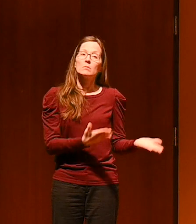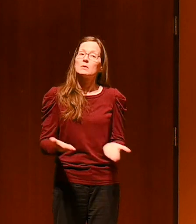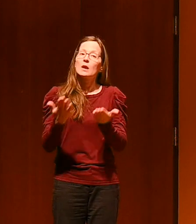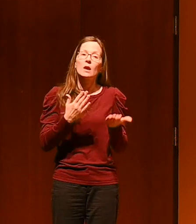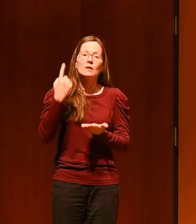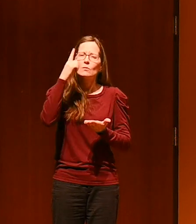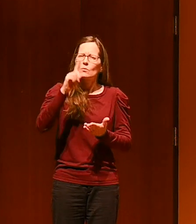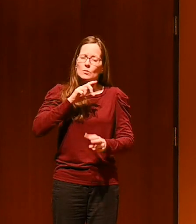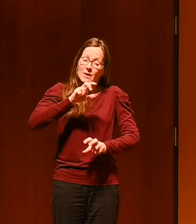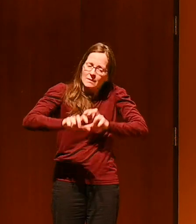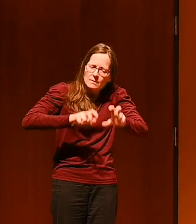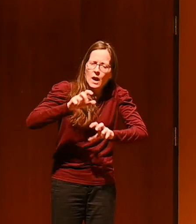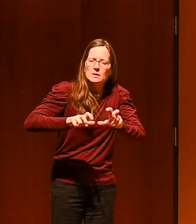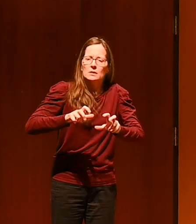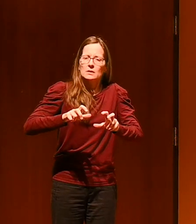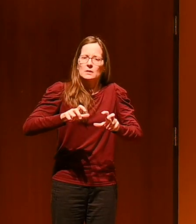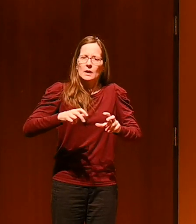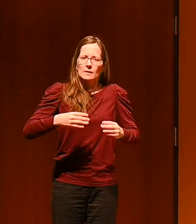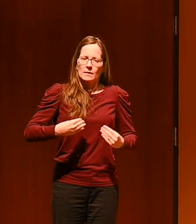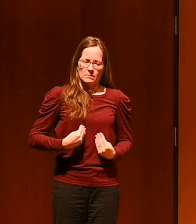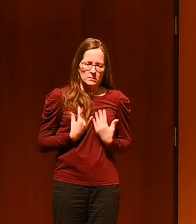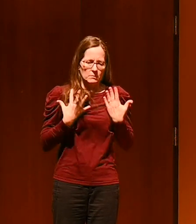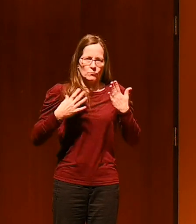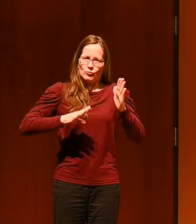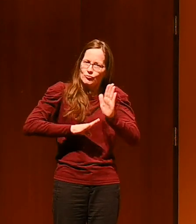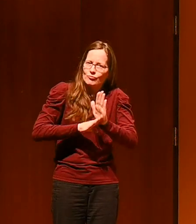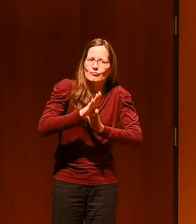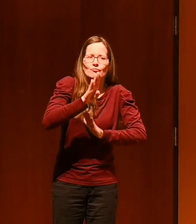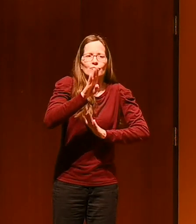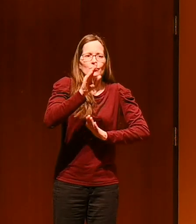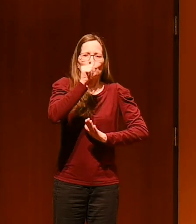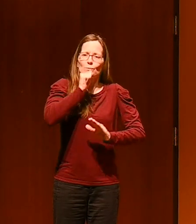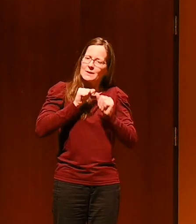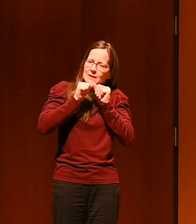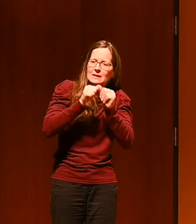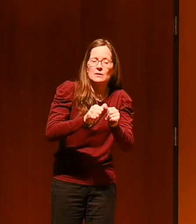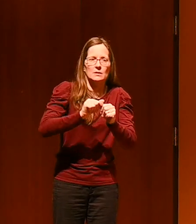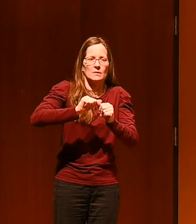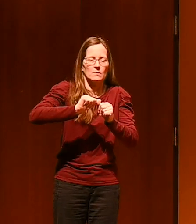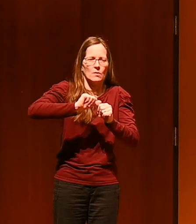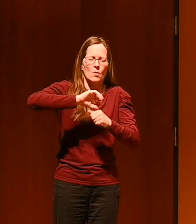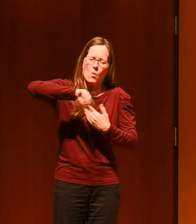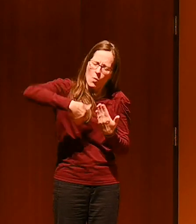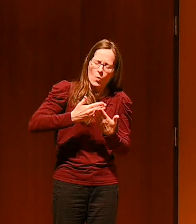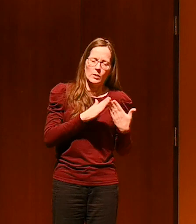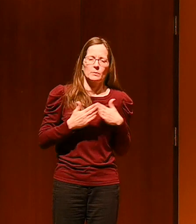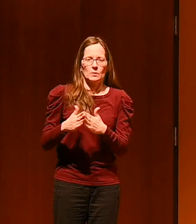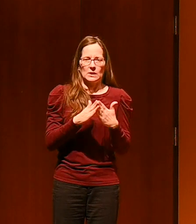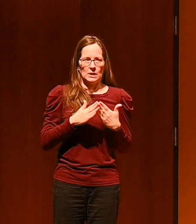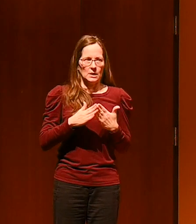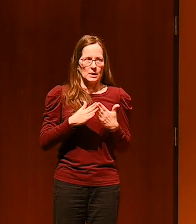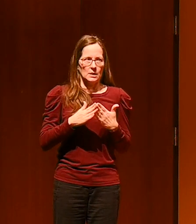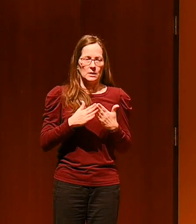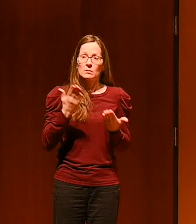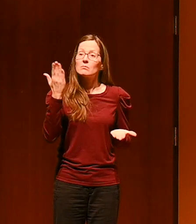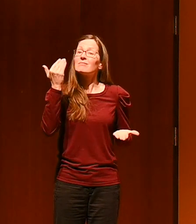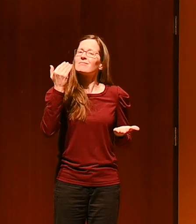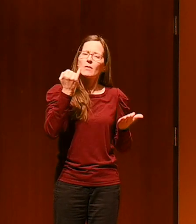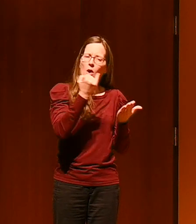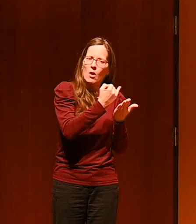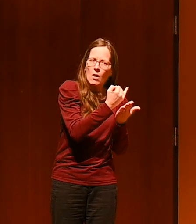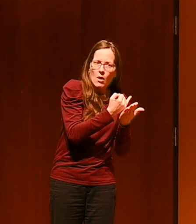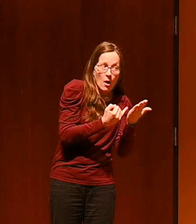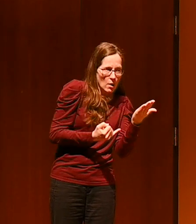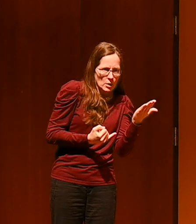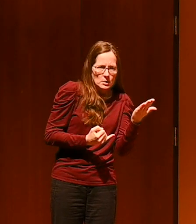vibrancy, the equity, the resilience of our entire community. The arts spark imagination in our